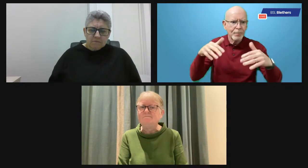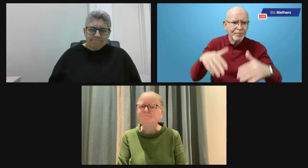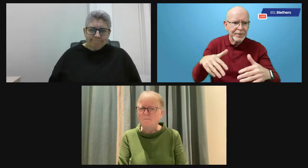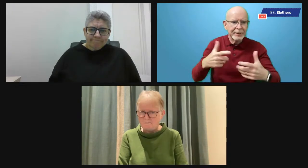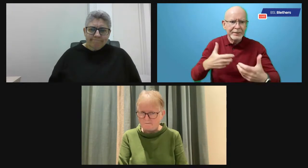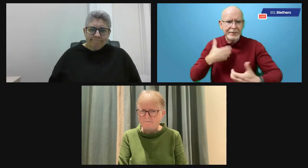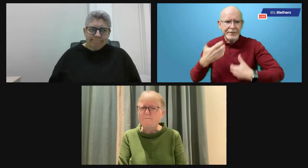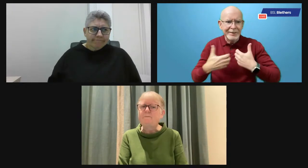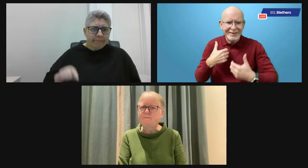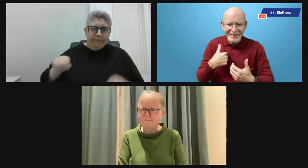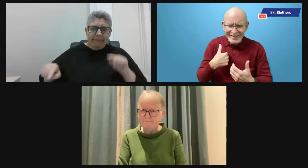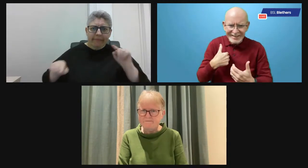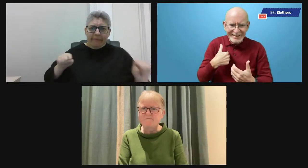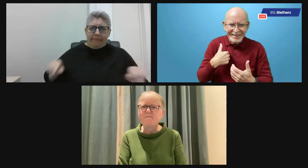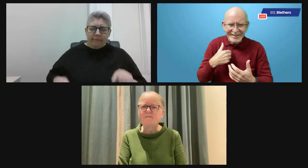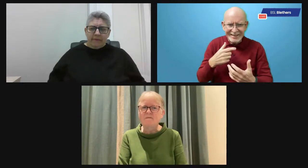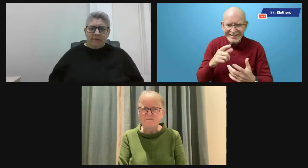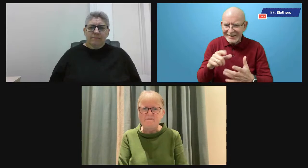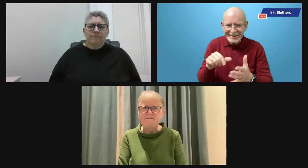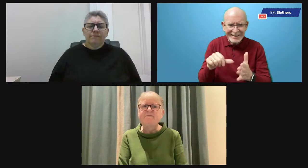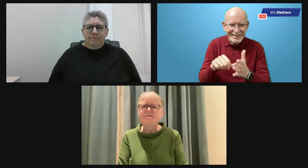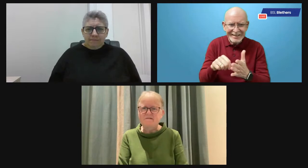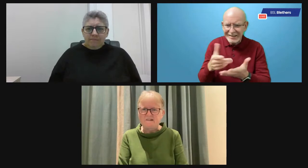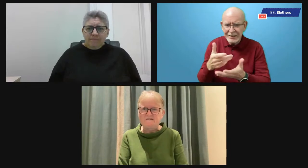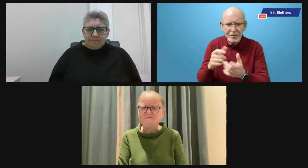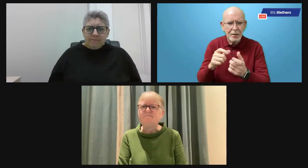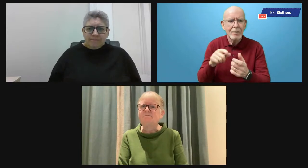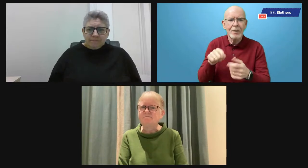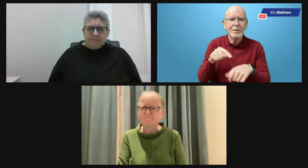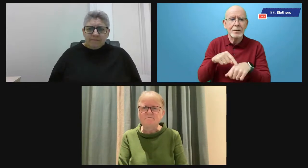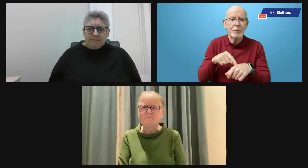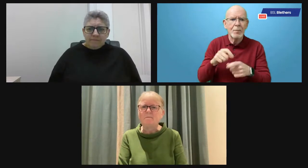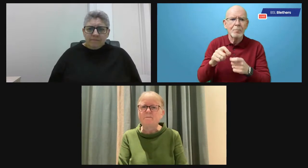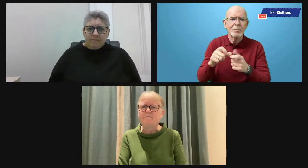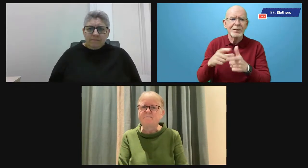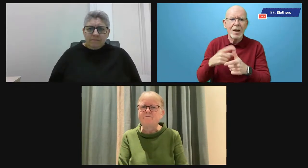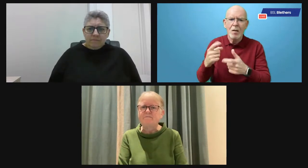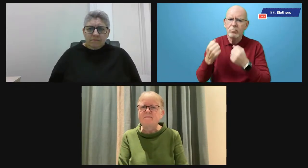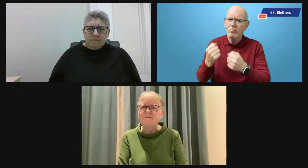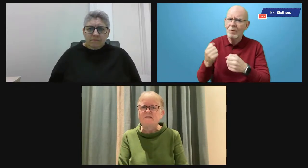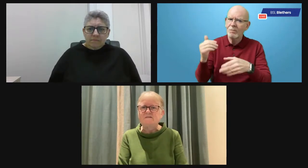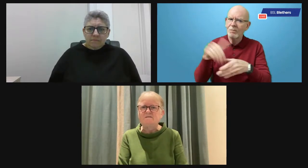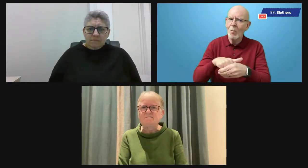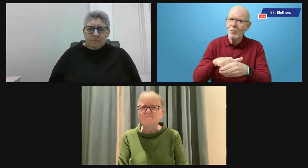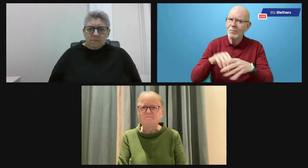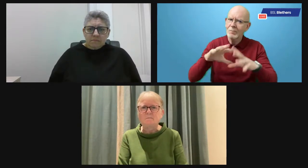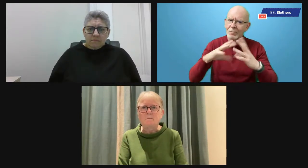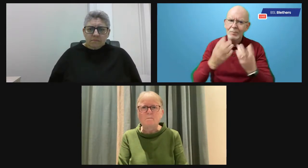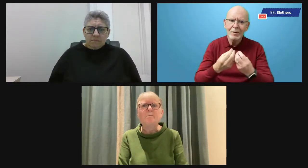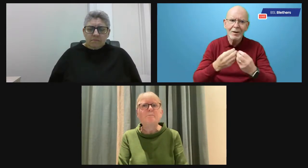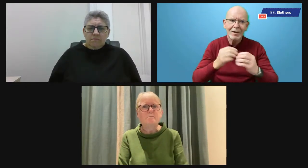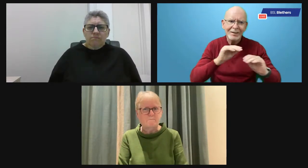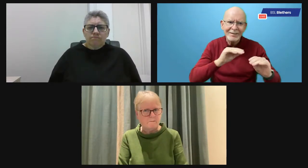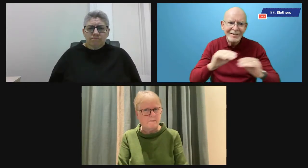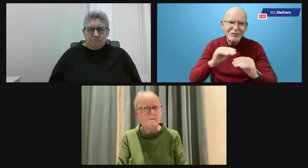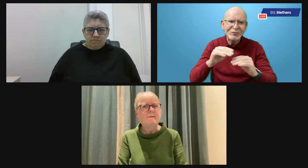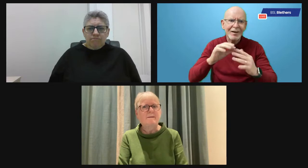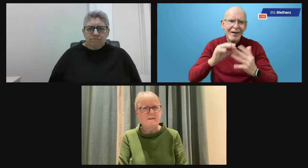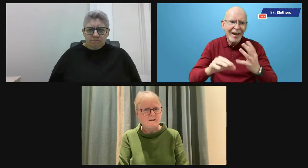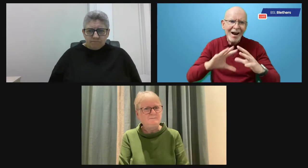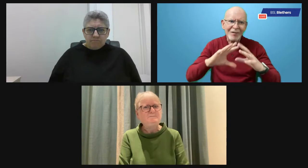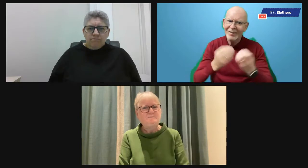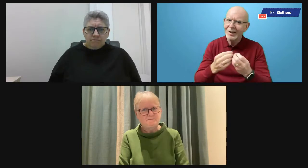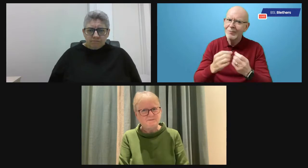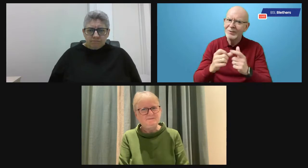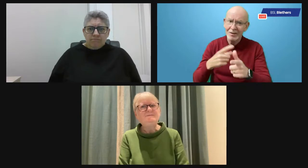then what happened was, they were still being there as lone workers and they were getting frustrated. And at that time, the BDA was